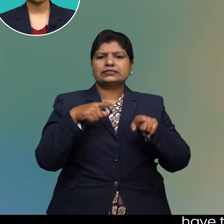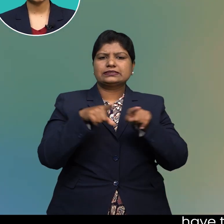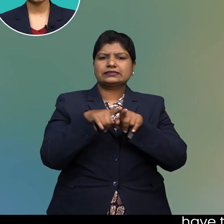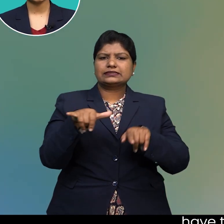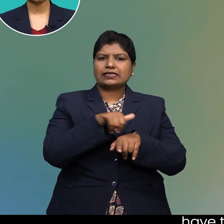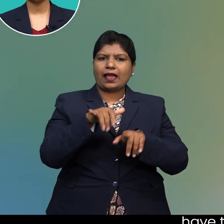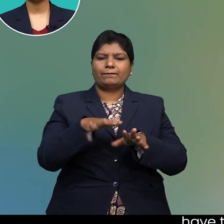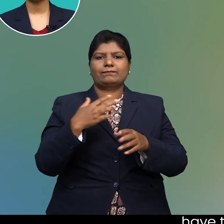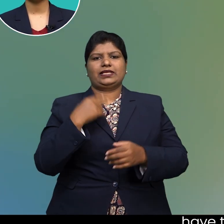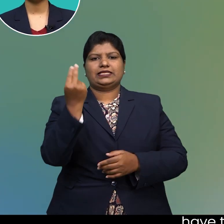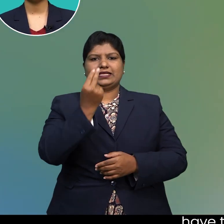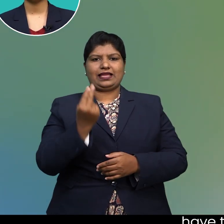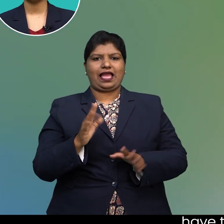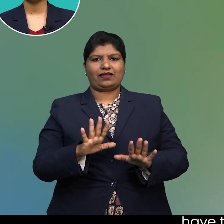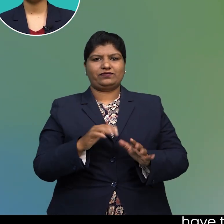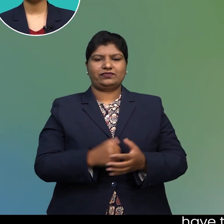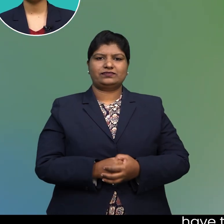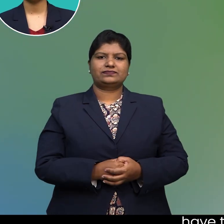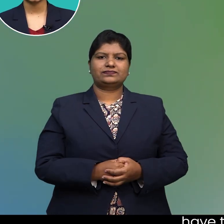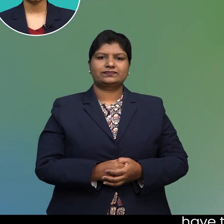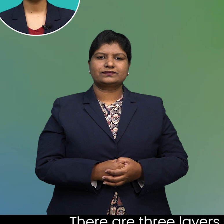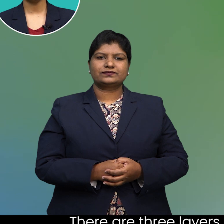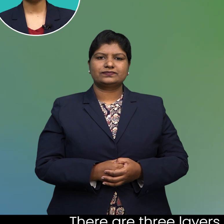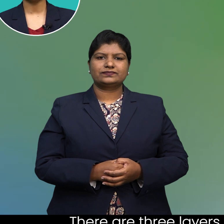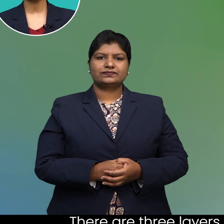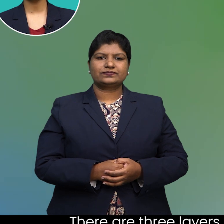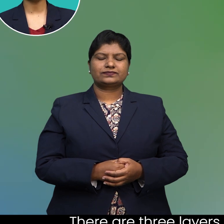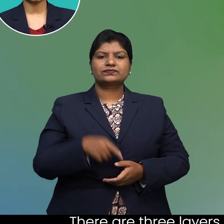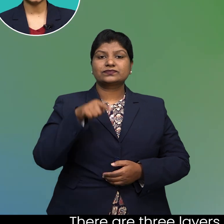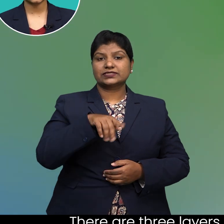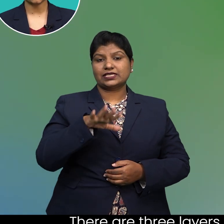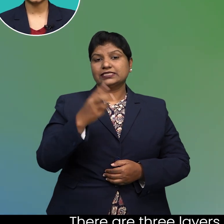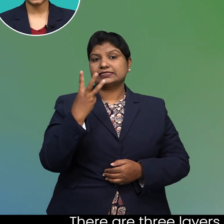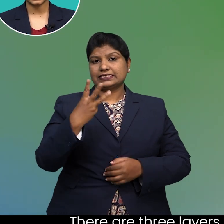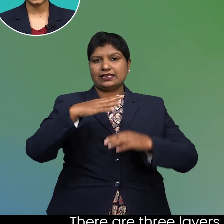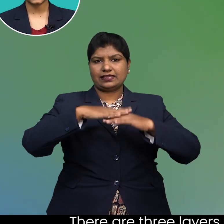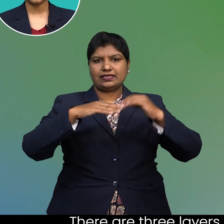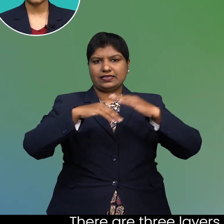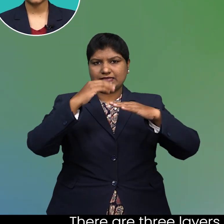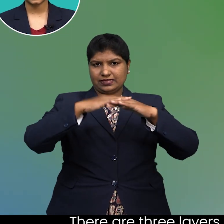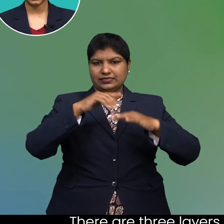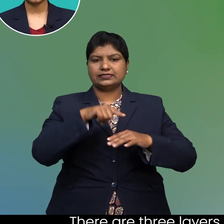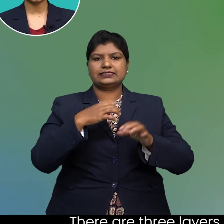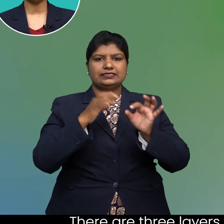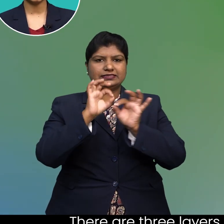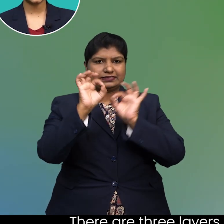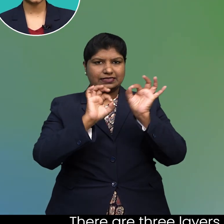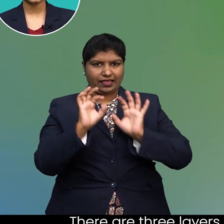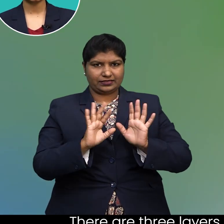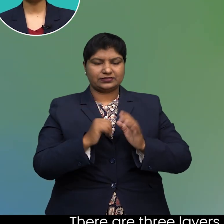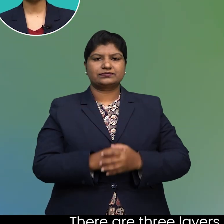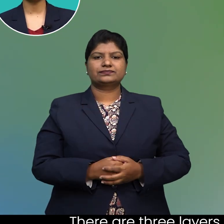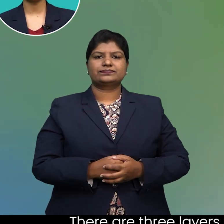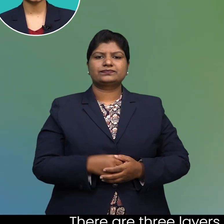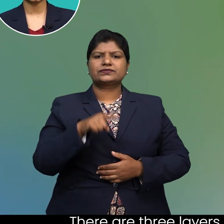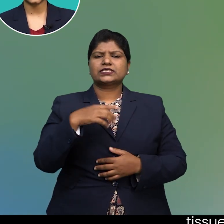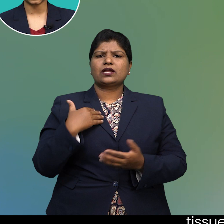These are aquatic forms showing more body design differentiation as compared